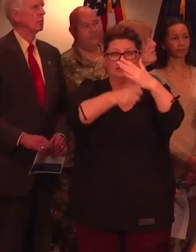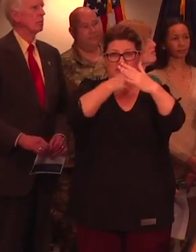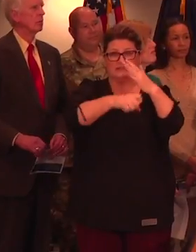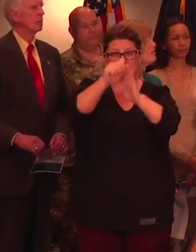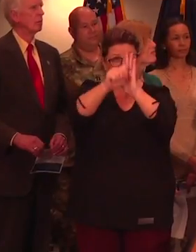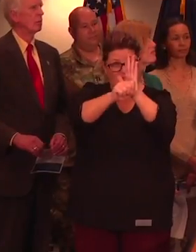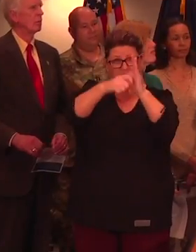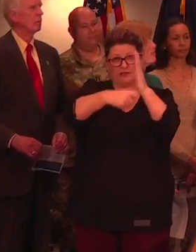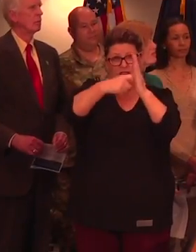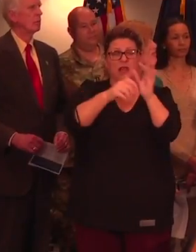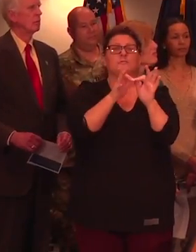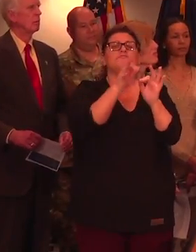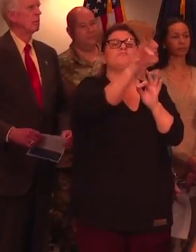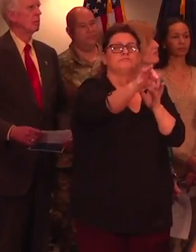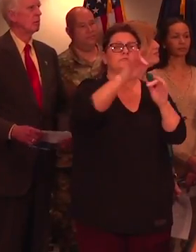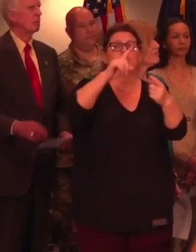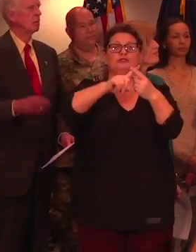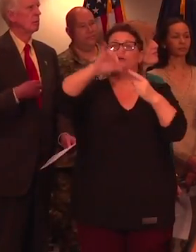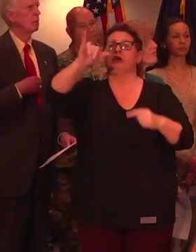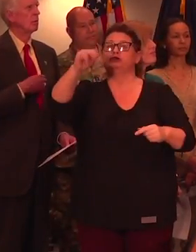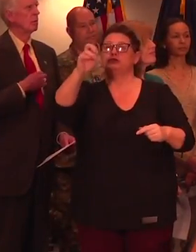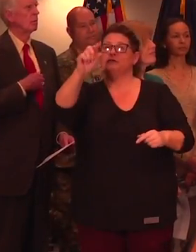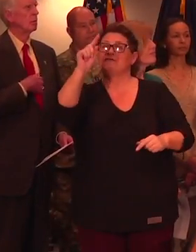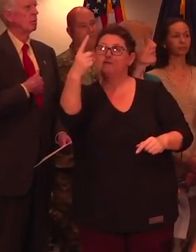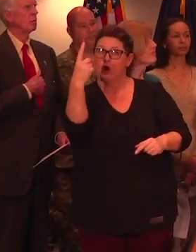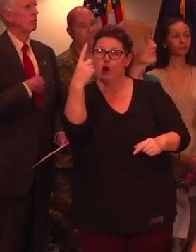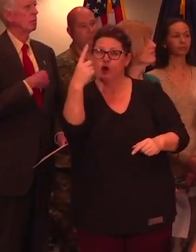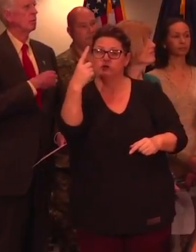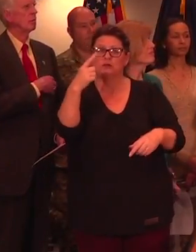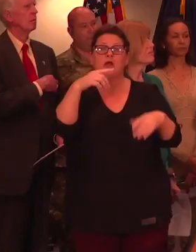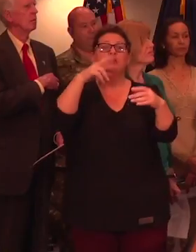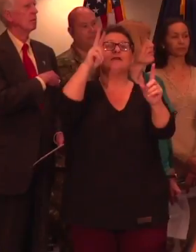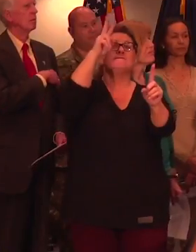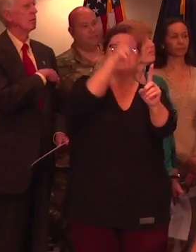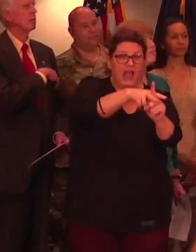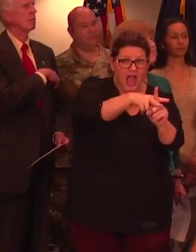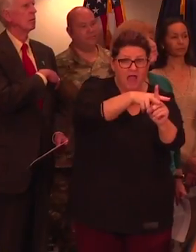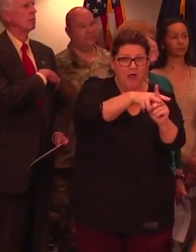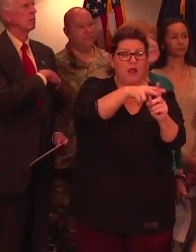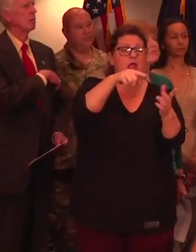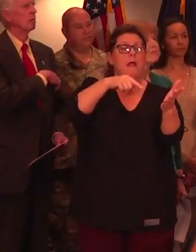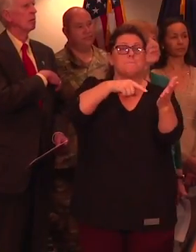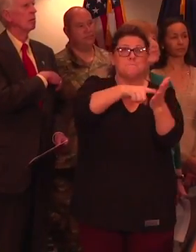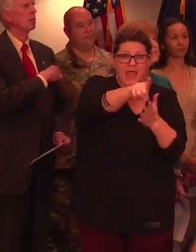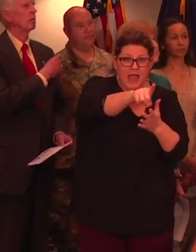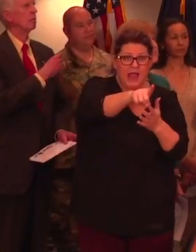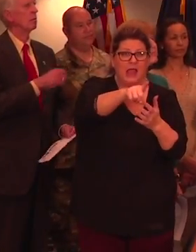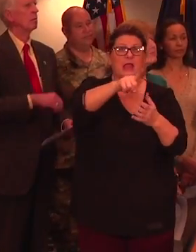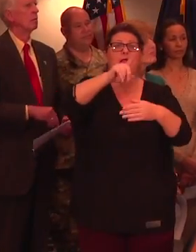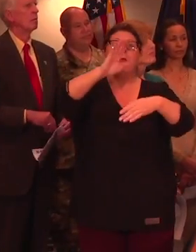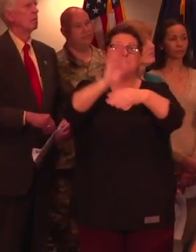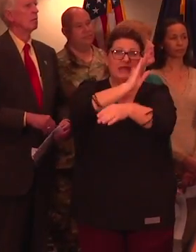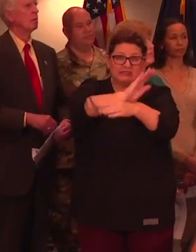until June the 1st, that is to file and to pay all state taxes, and that includes income taxes, business